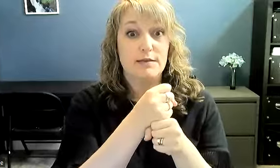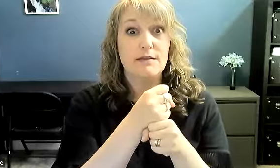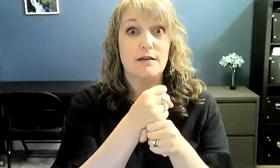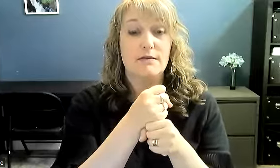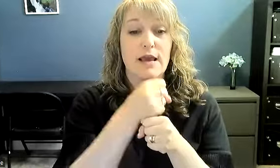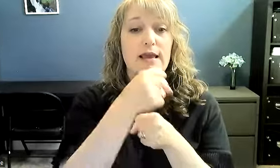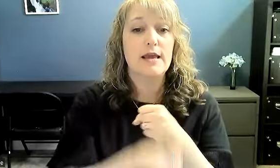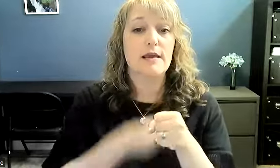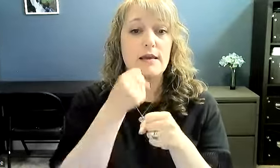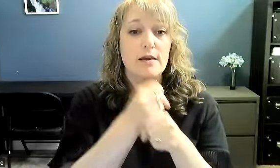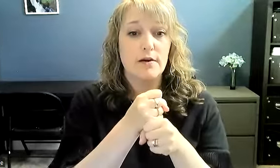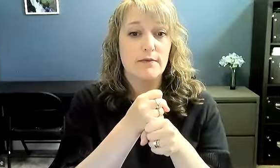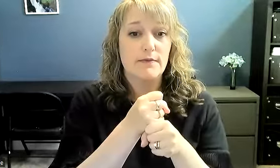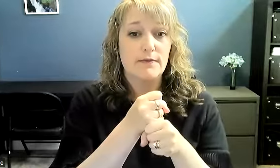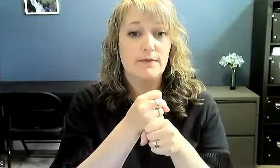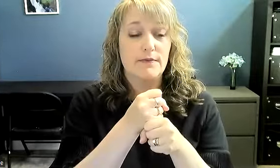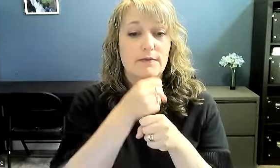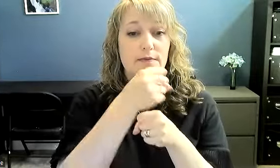sun. Okay, year.